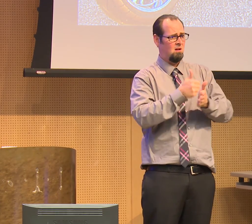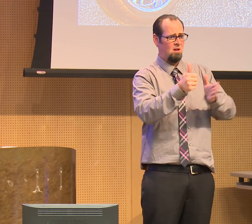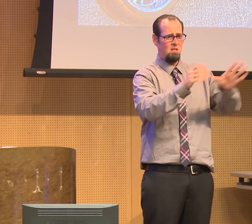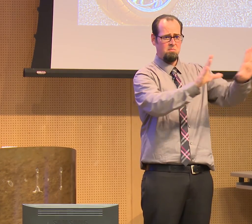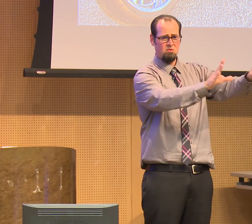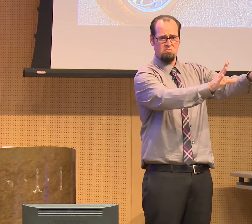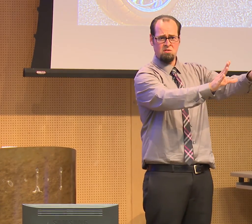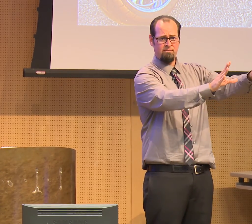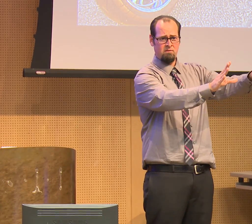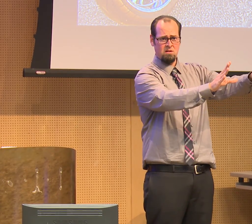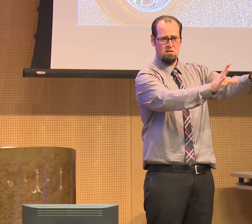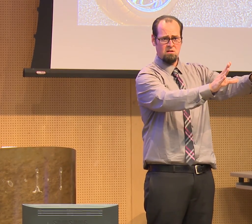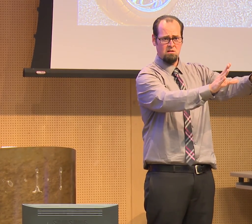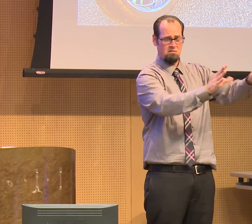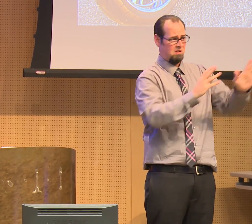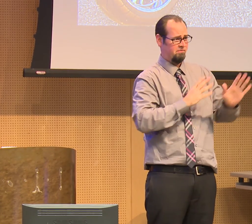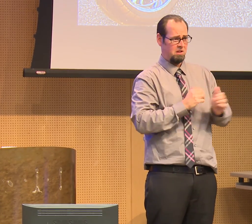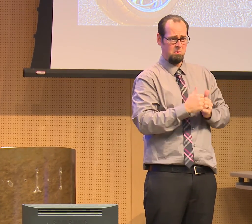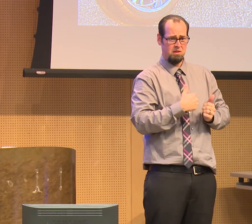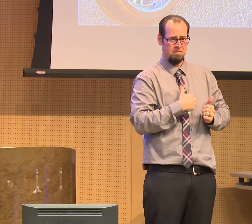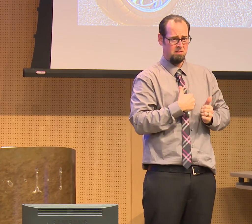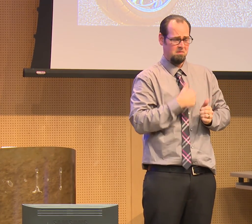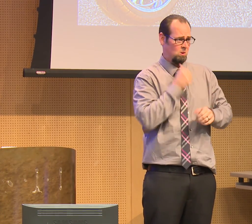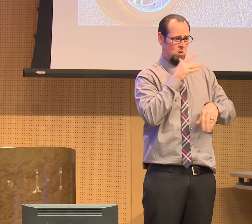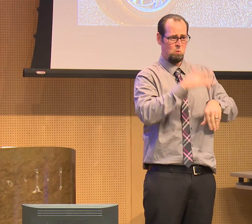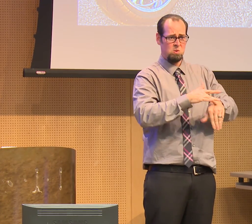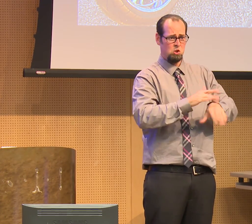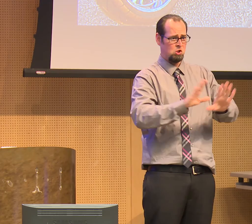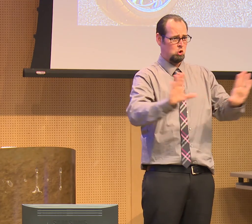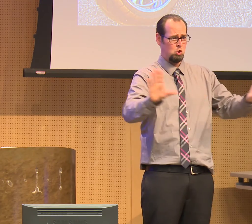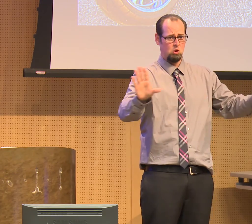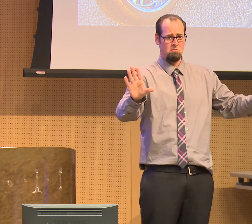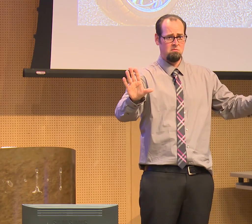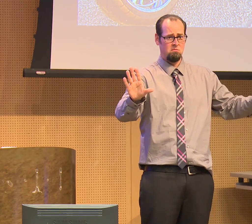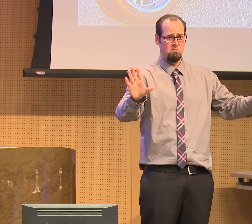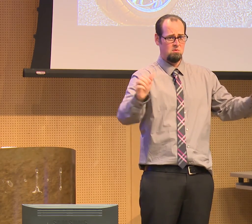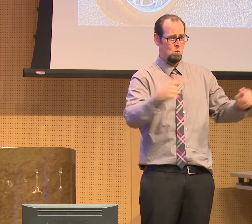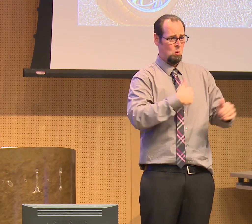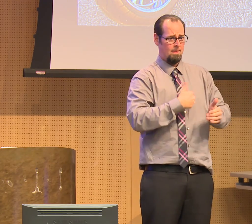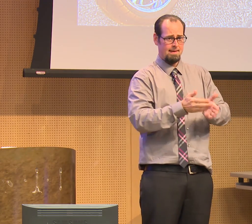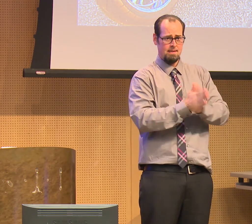Pictures are fine. That's fine with me. But please do not touch it. That's all I ask.